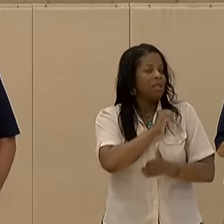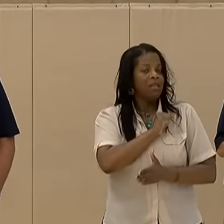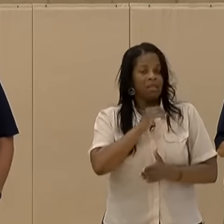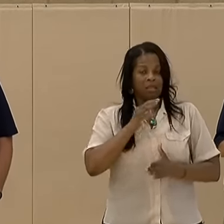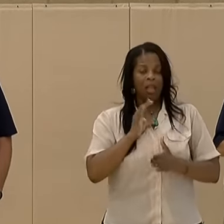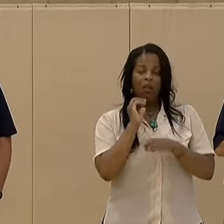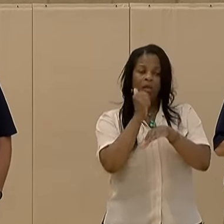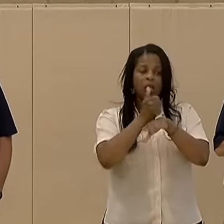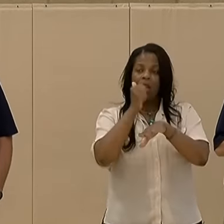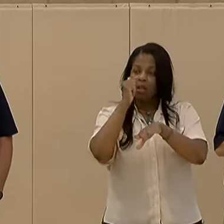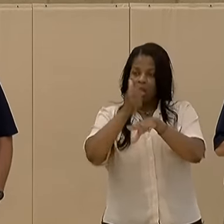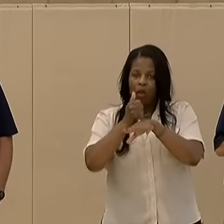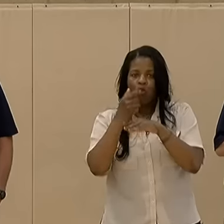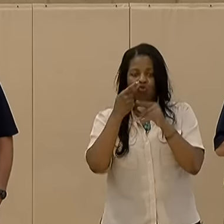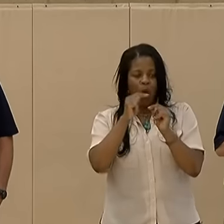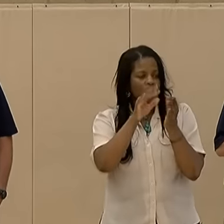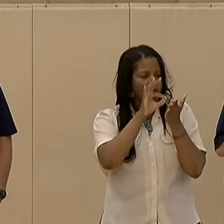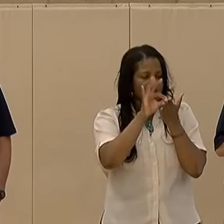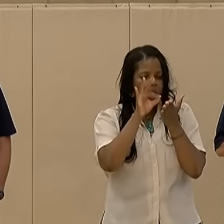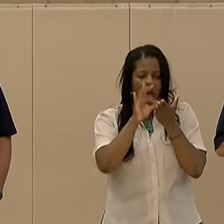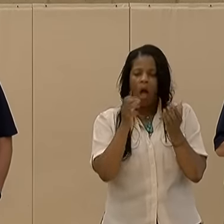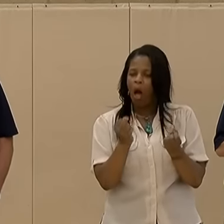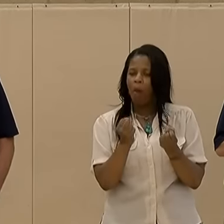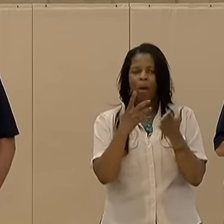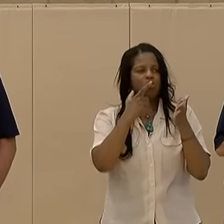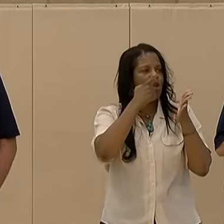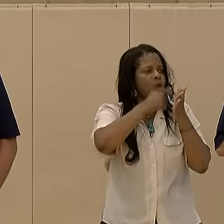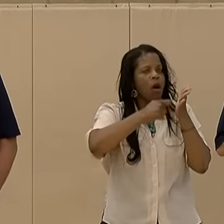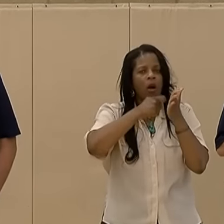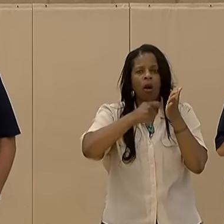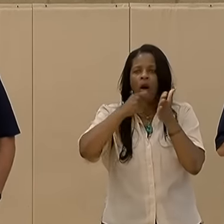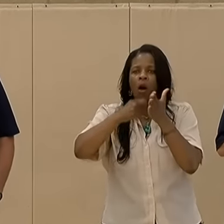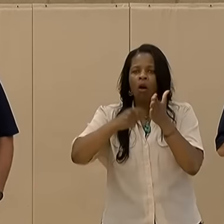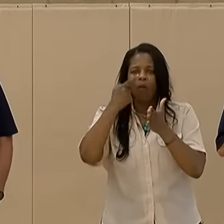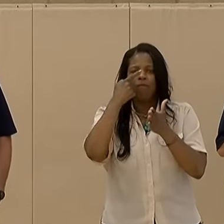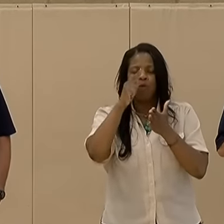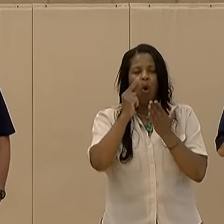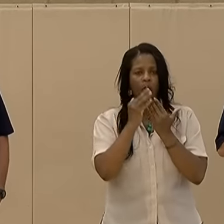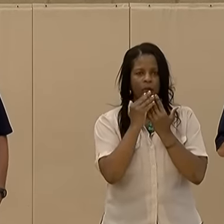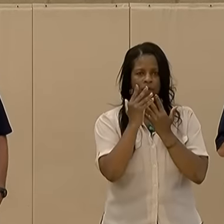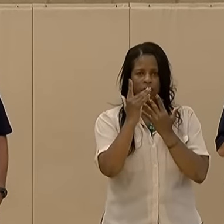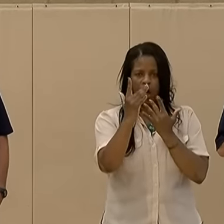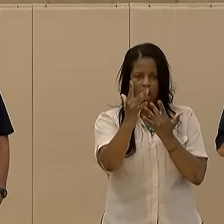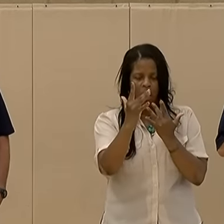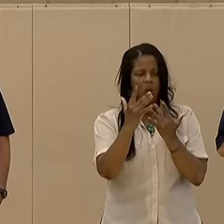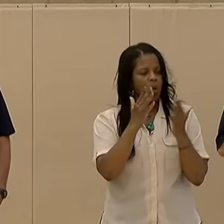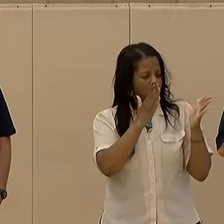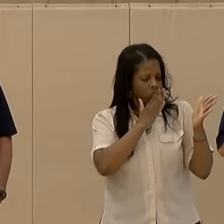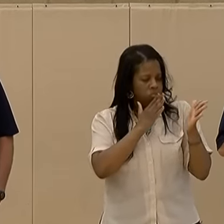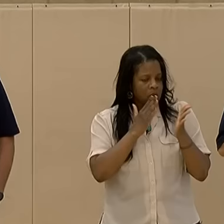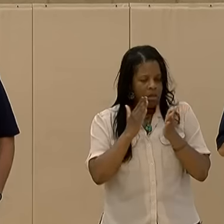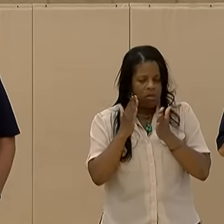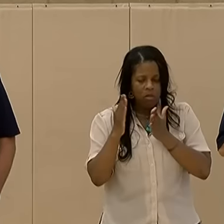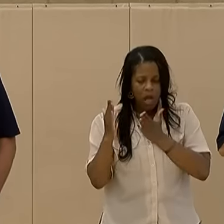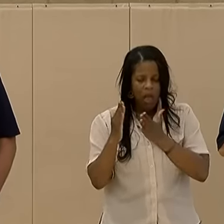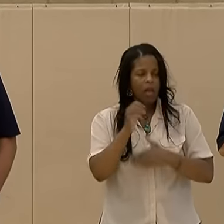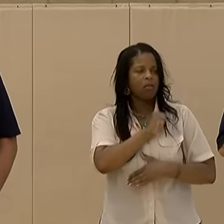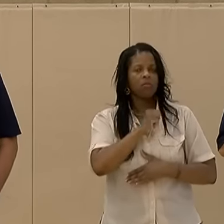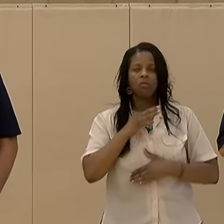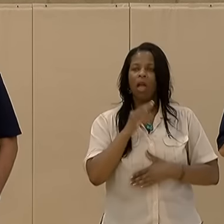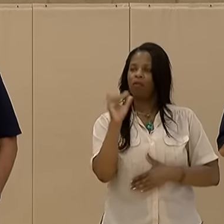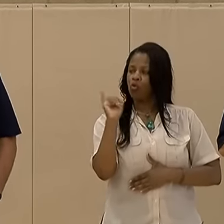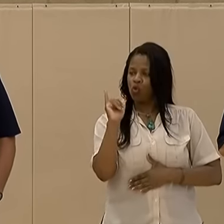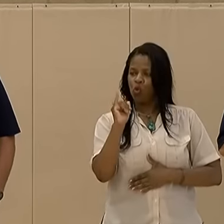most accurate accounting of the costs of the incident tracked, as well as a planning staff that helps us